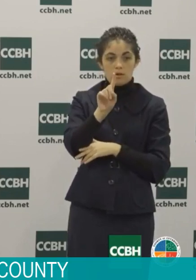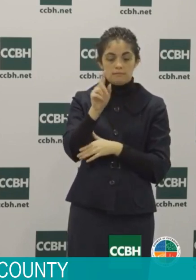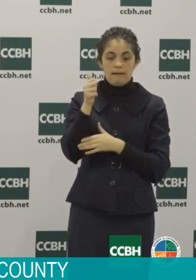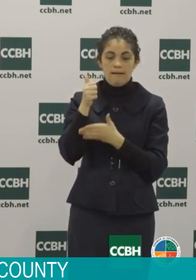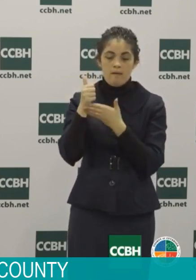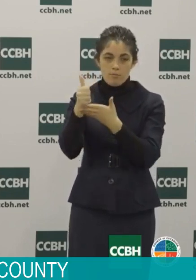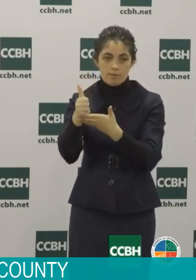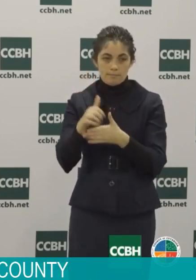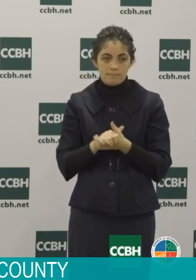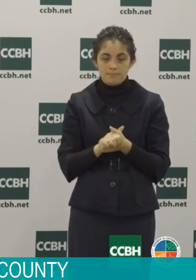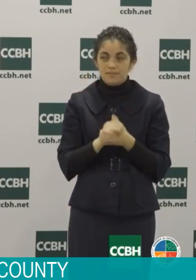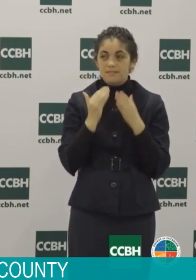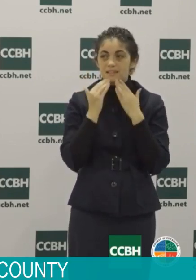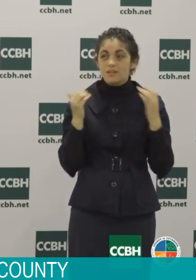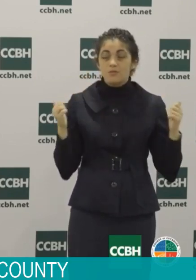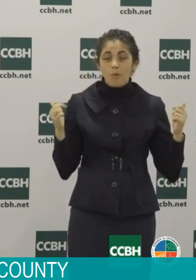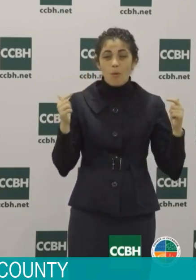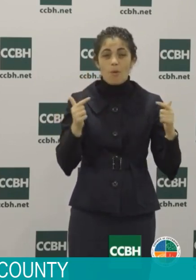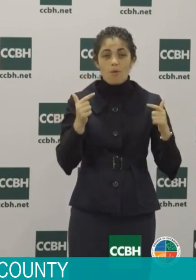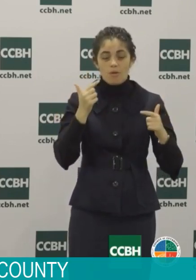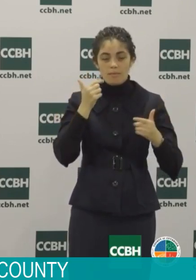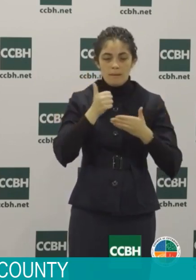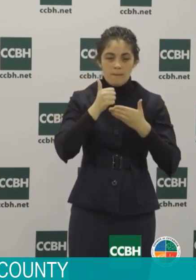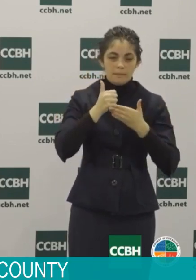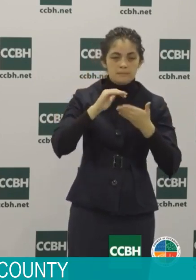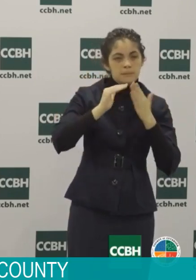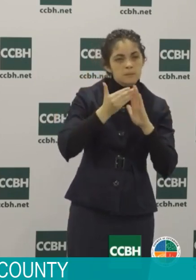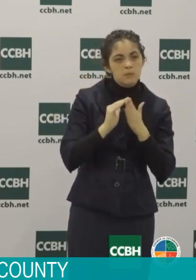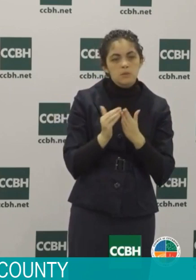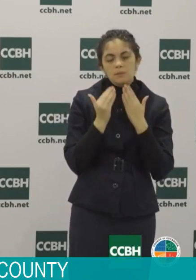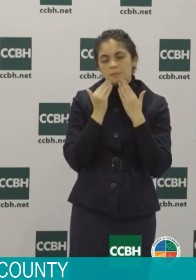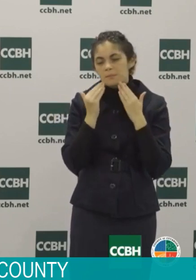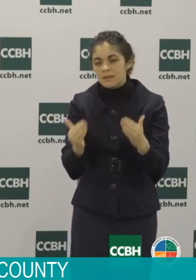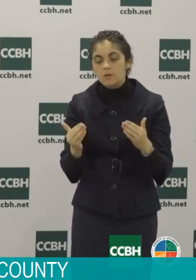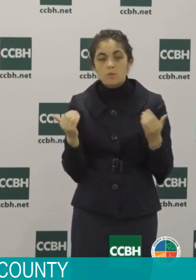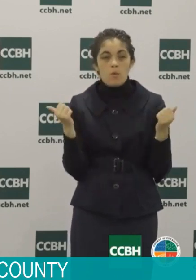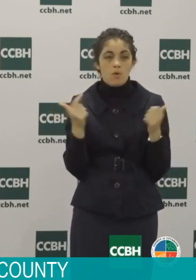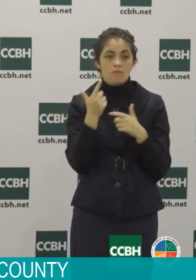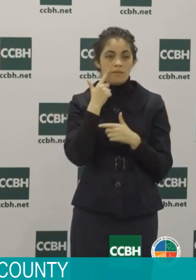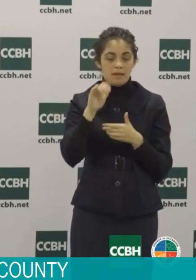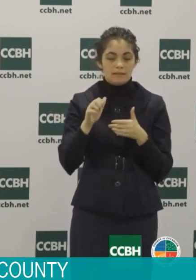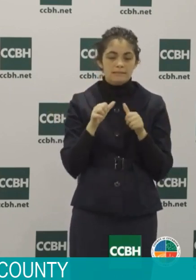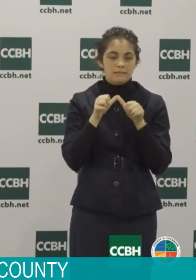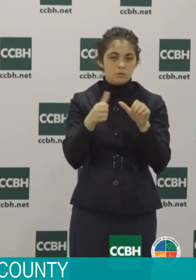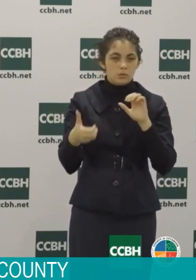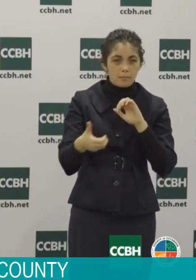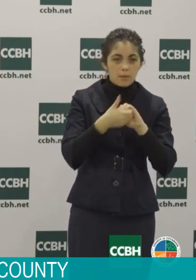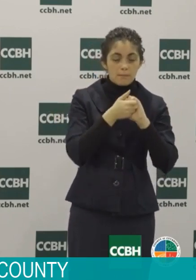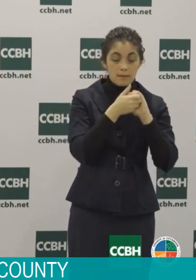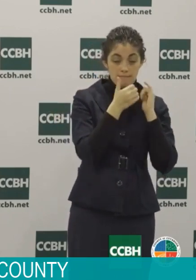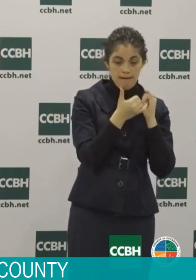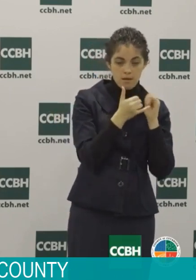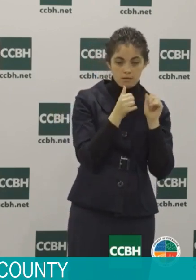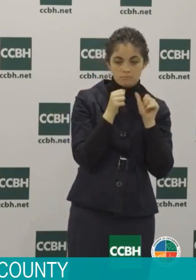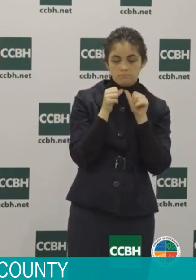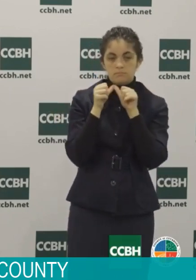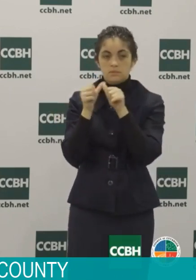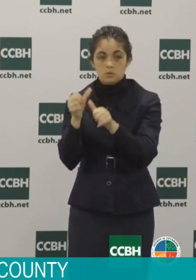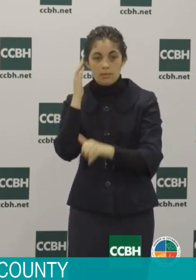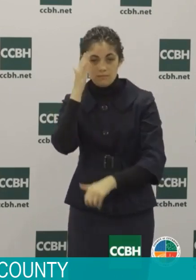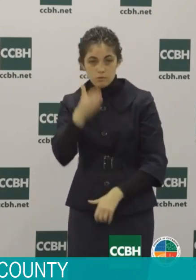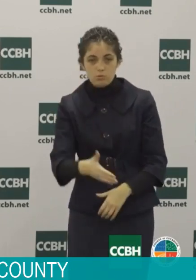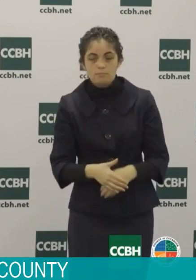216-391-HELP. Thank you for all you do for our community, and we really want to continue to partner with you now and on to the future.